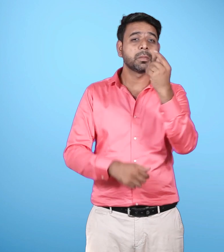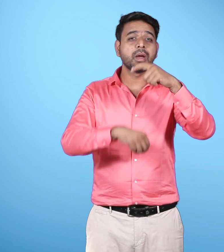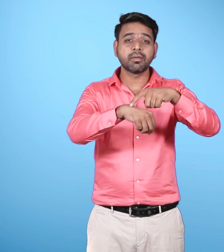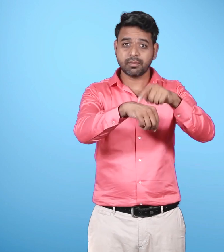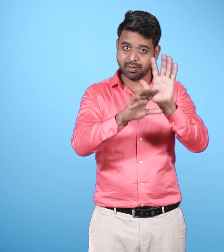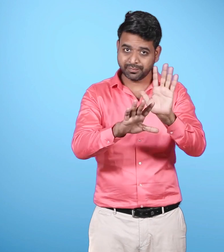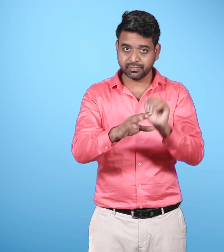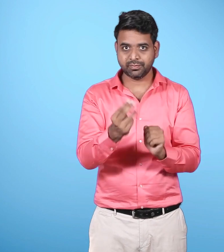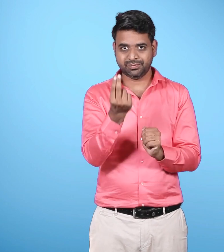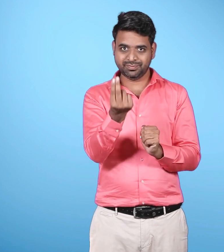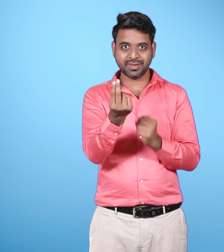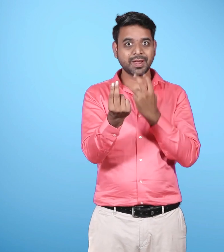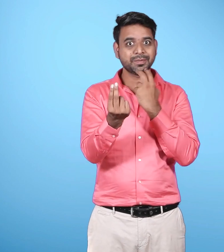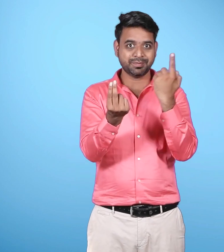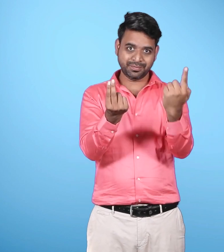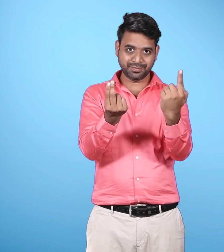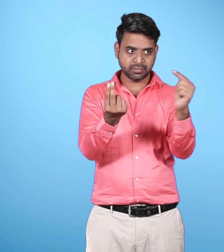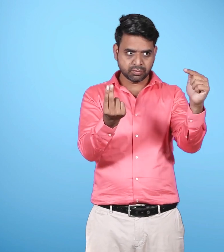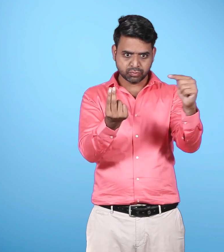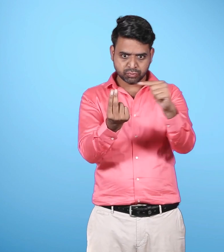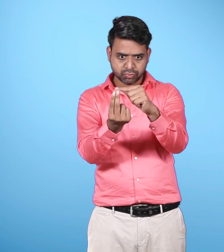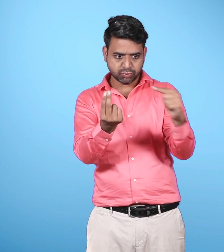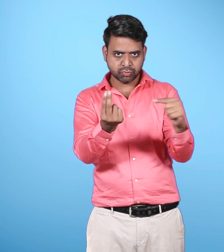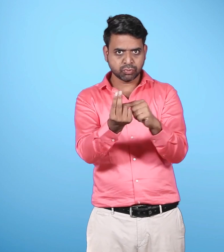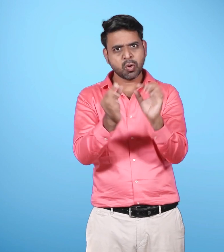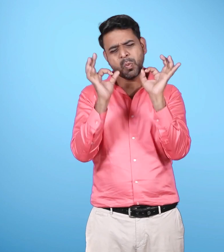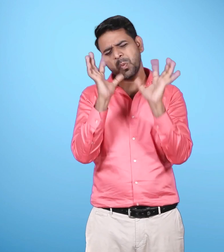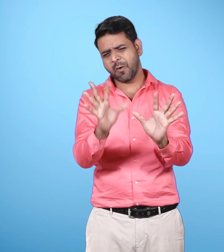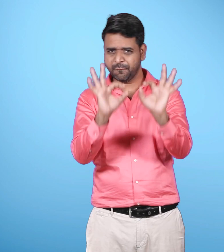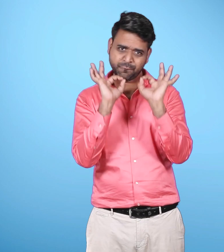Sometimes an electric bulb does not glow even if it is connected to the cell.